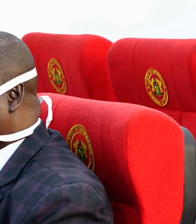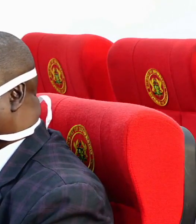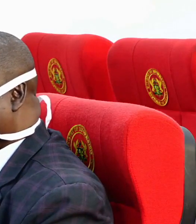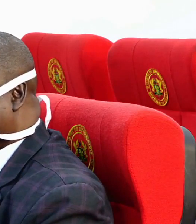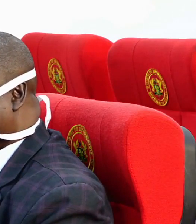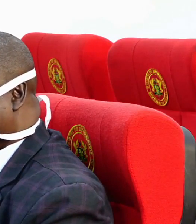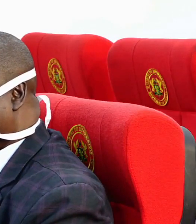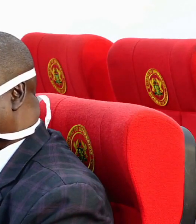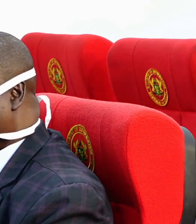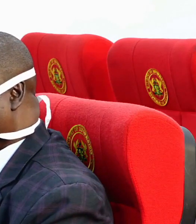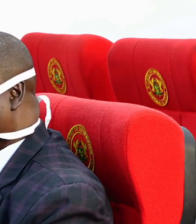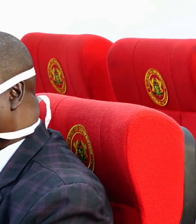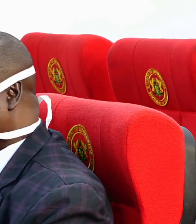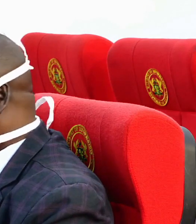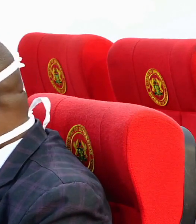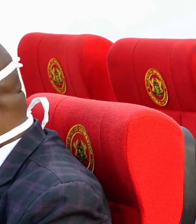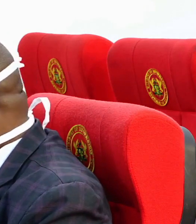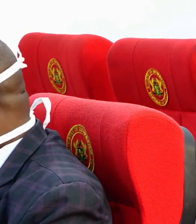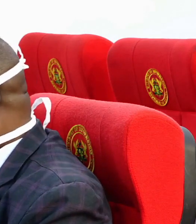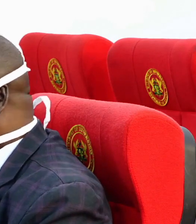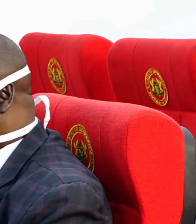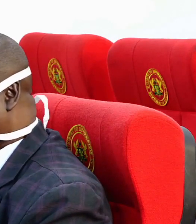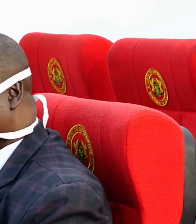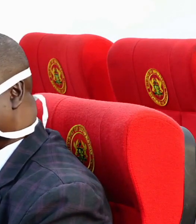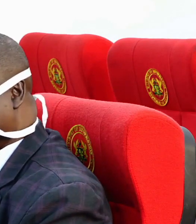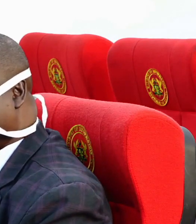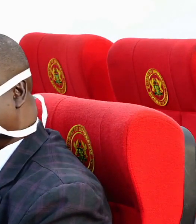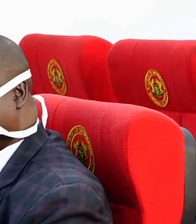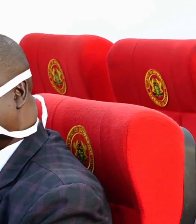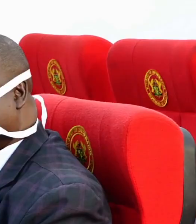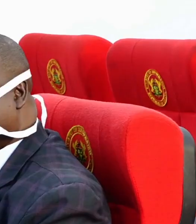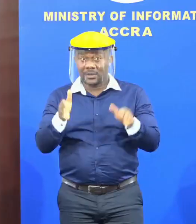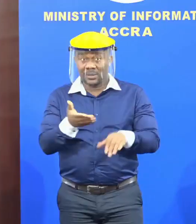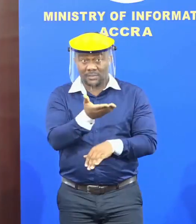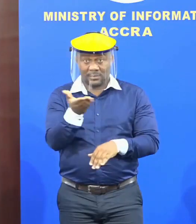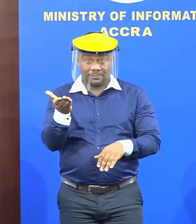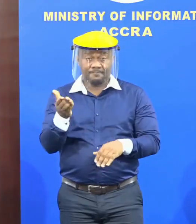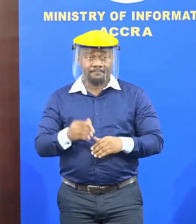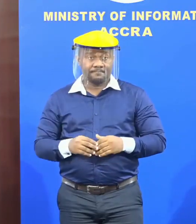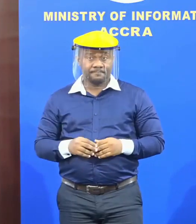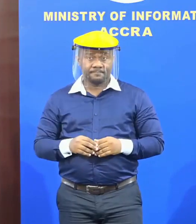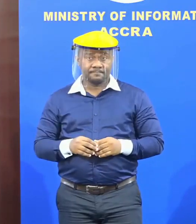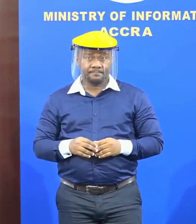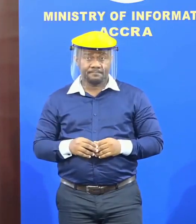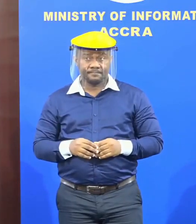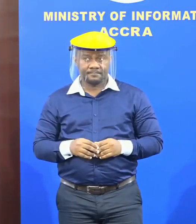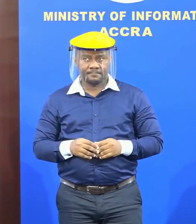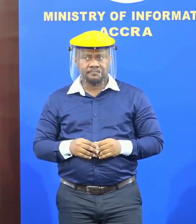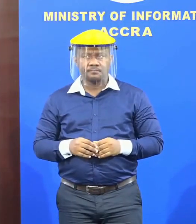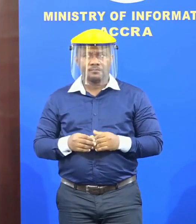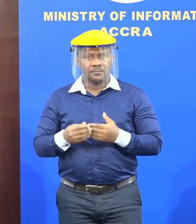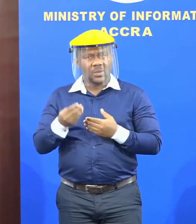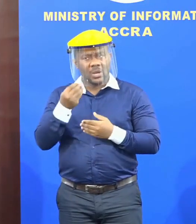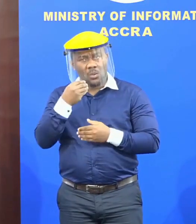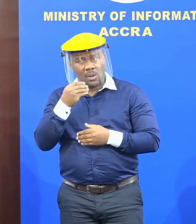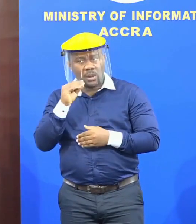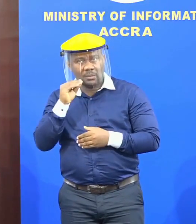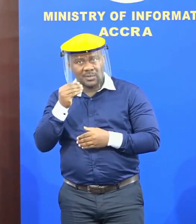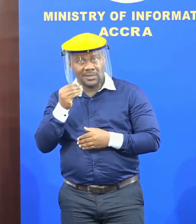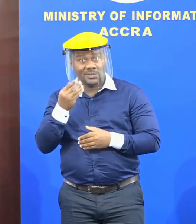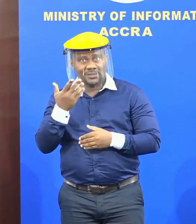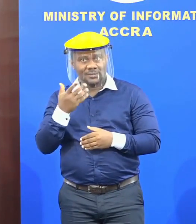eyi na wa wo ye centuria motie me ene Ghana for a mobobo wondero no ye ka kire se udi chocolate no na watwa